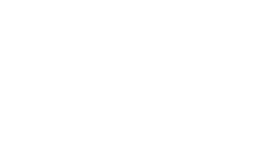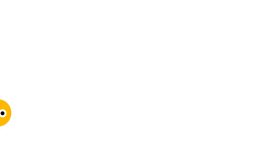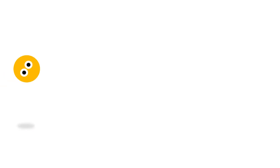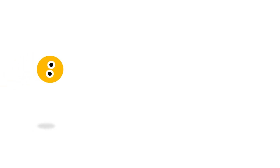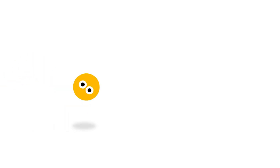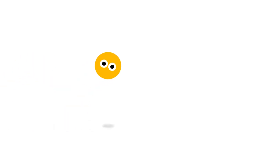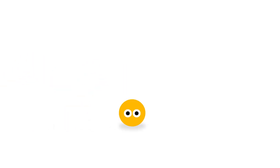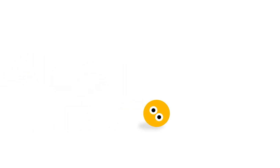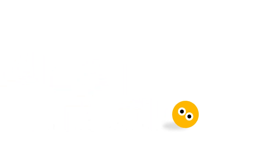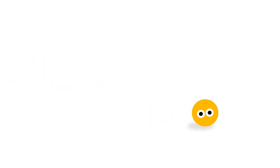Thank